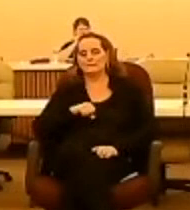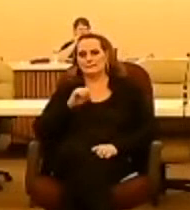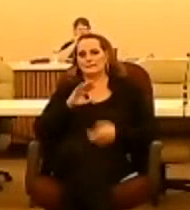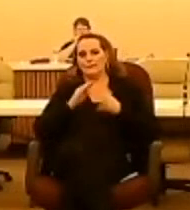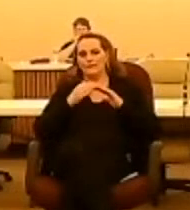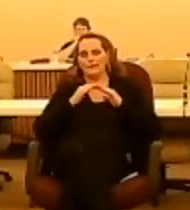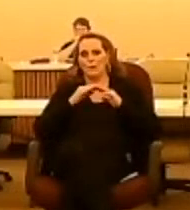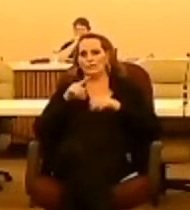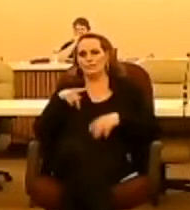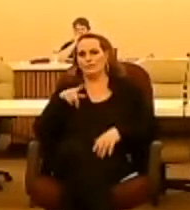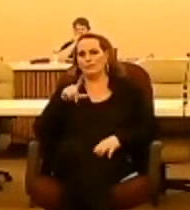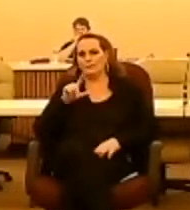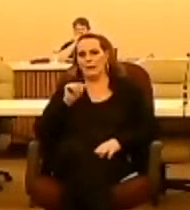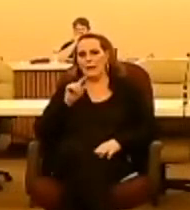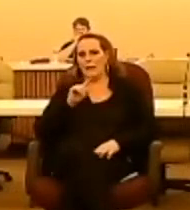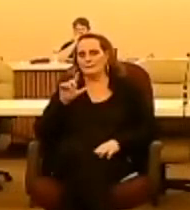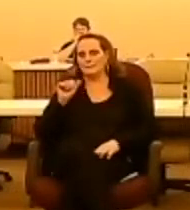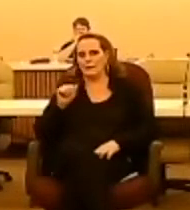is the